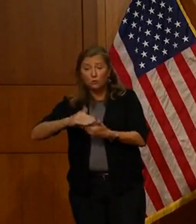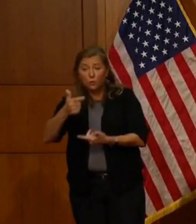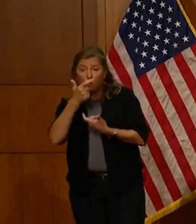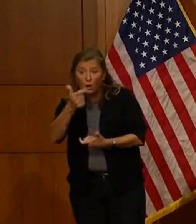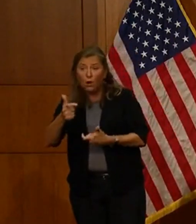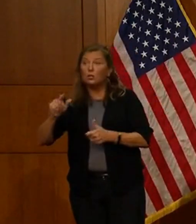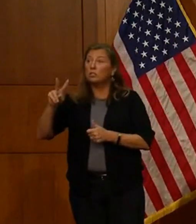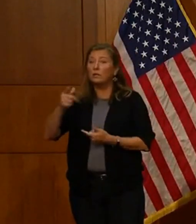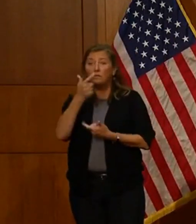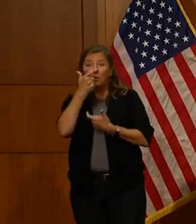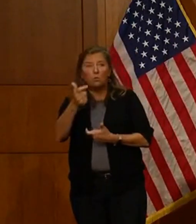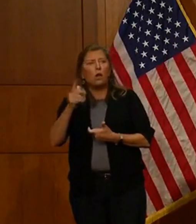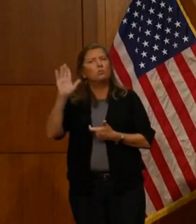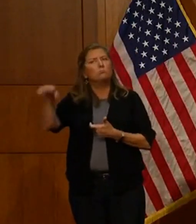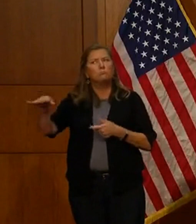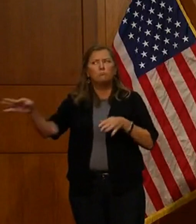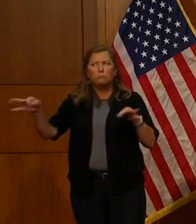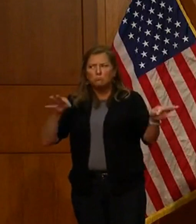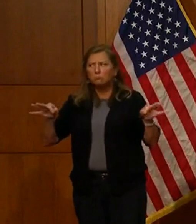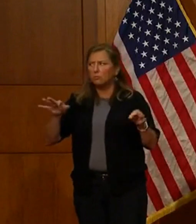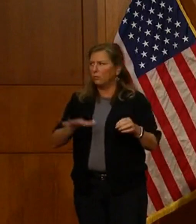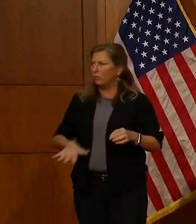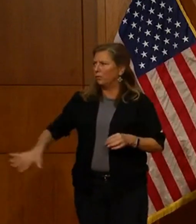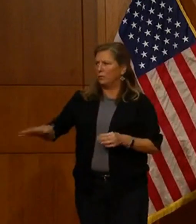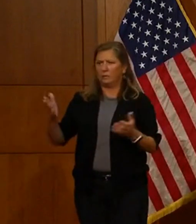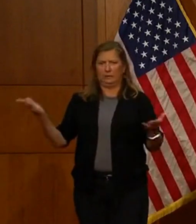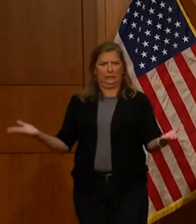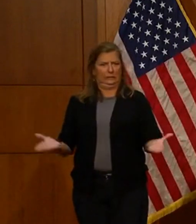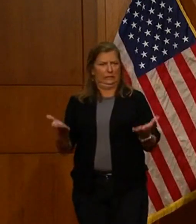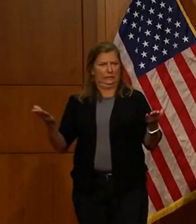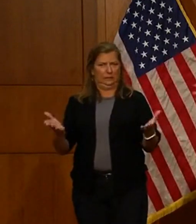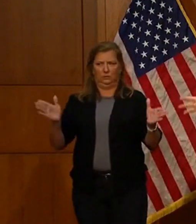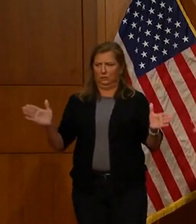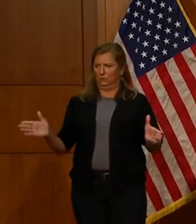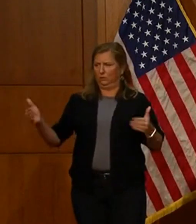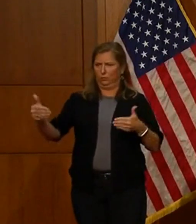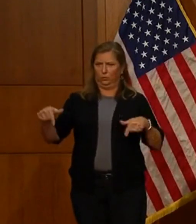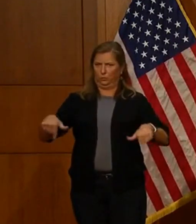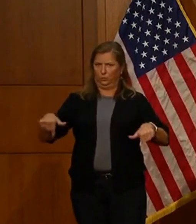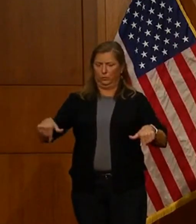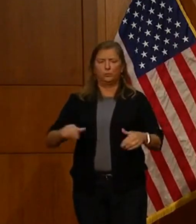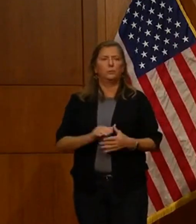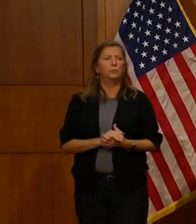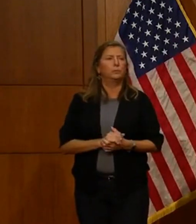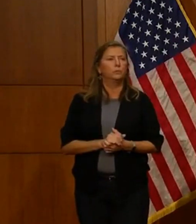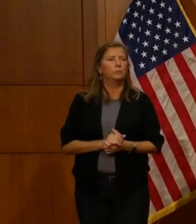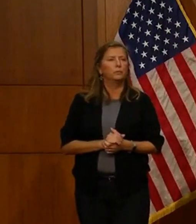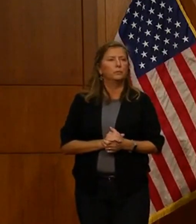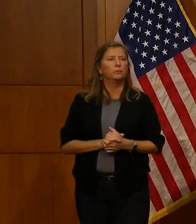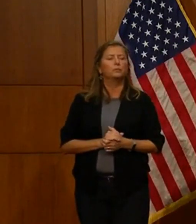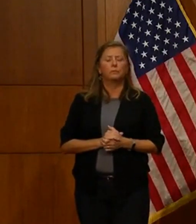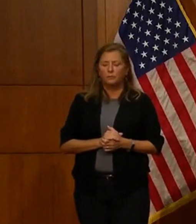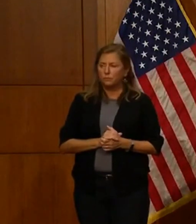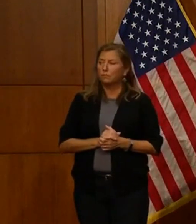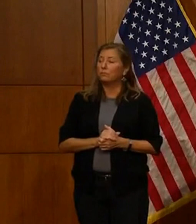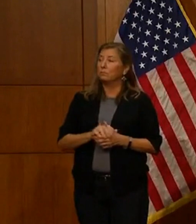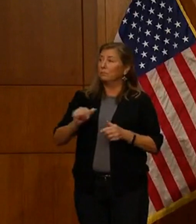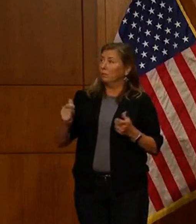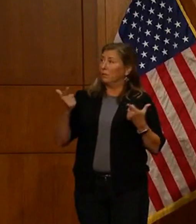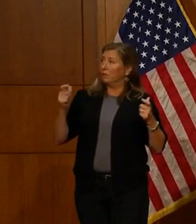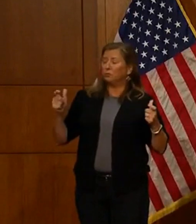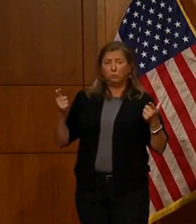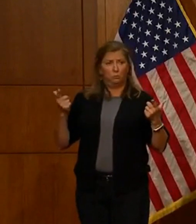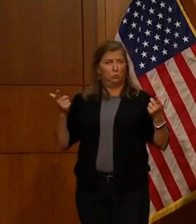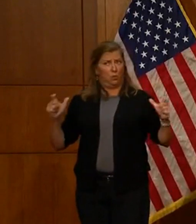television, I want to describe for you how we are following health guidelines in this particular room. We are in a